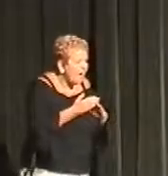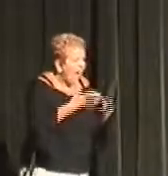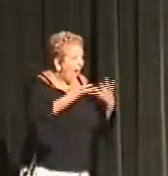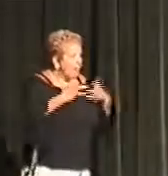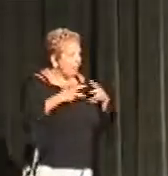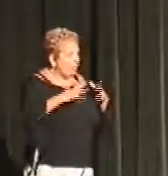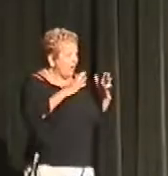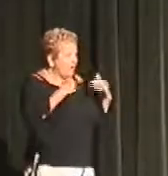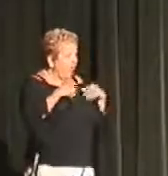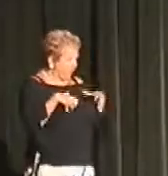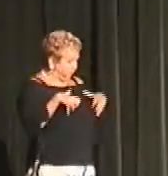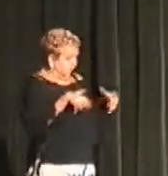anything.